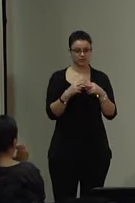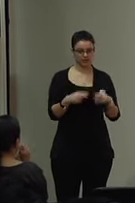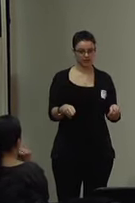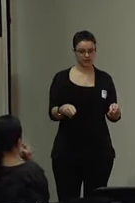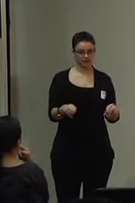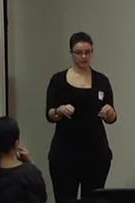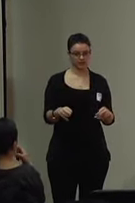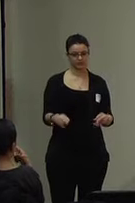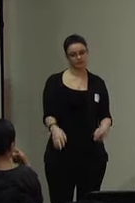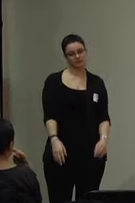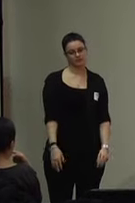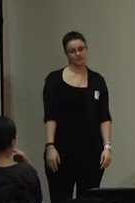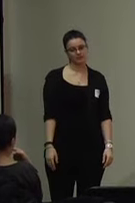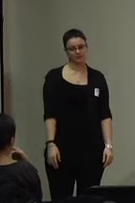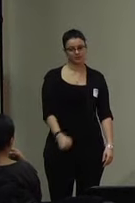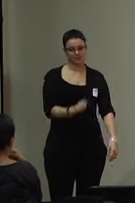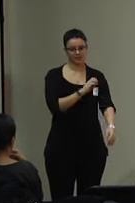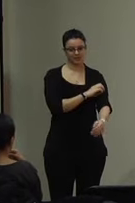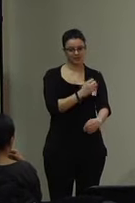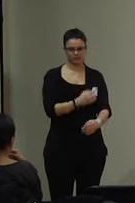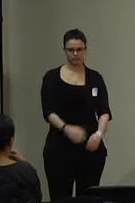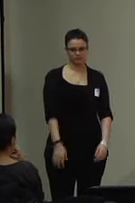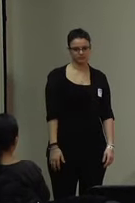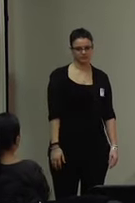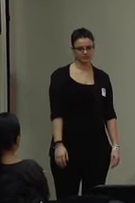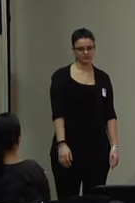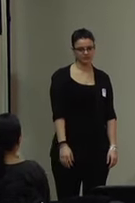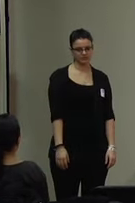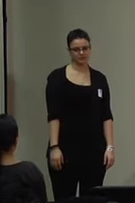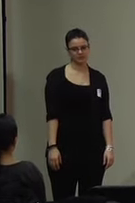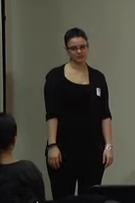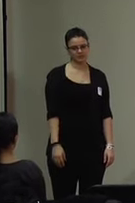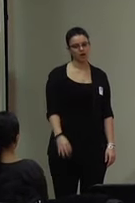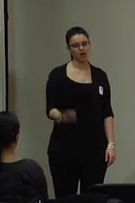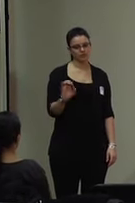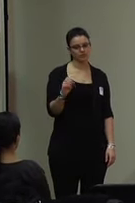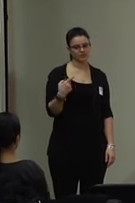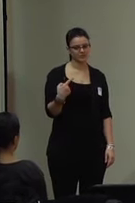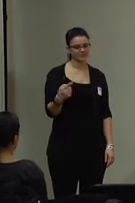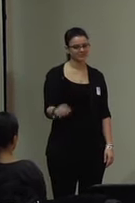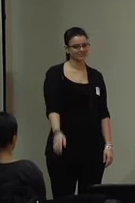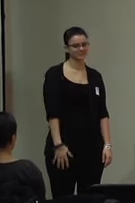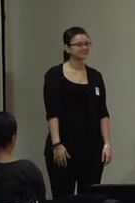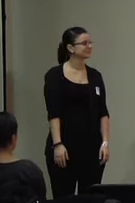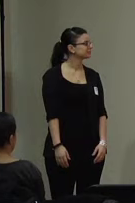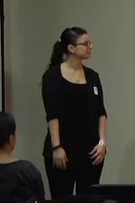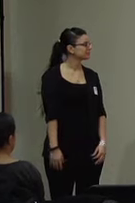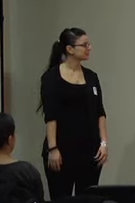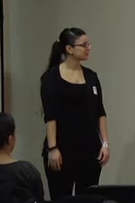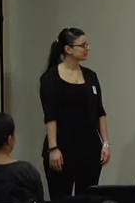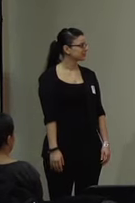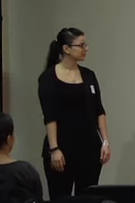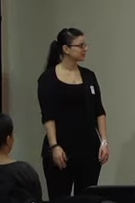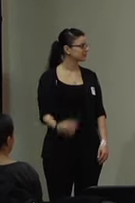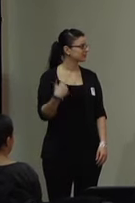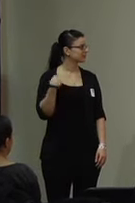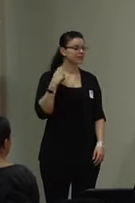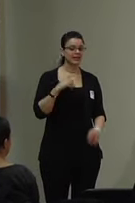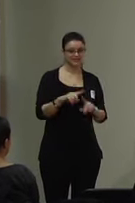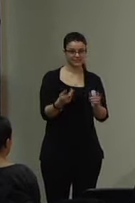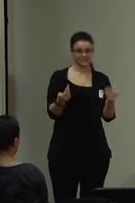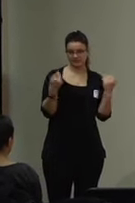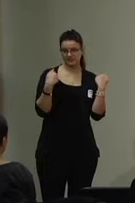the flaxseed, you can keep that in the fridge. You can keep the apple cider vinegar and the baking soda. Those are just nice things to have on hand when you